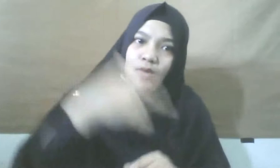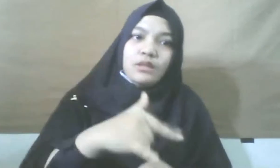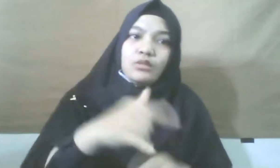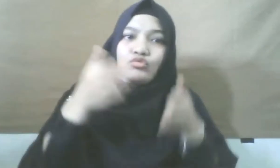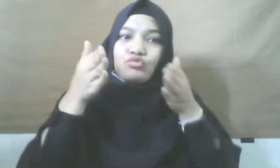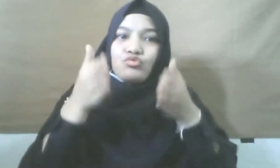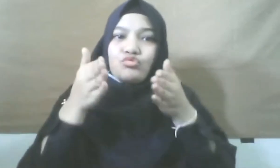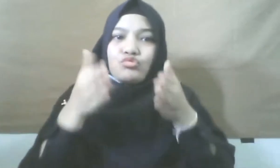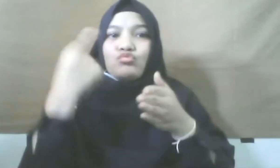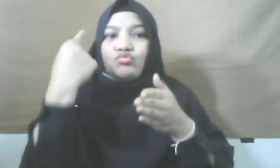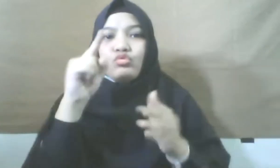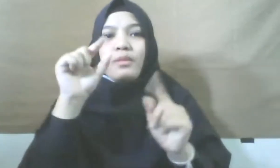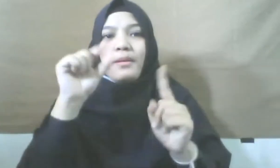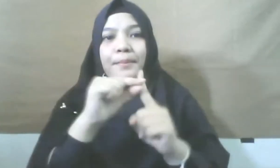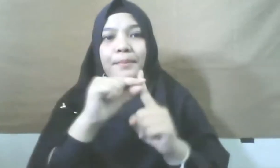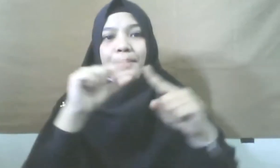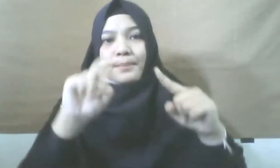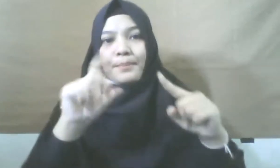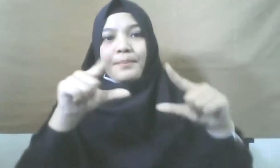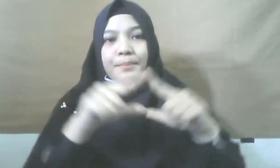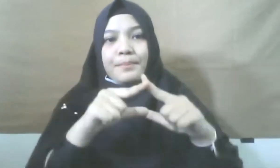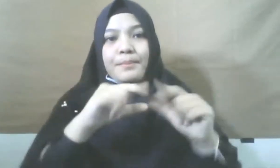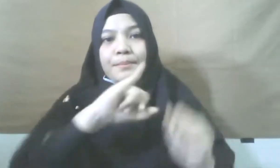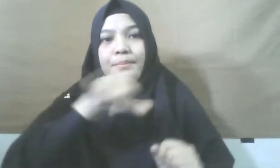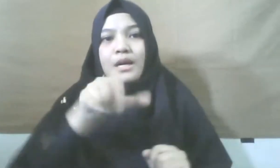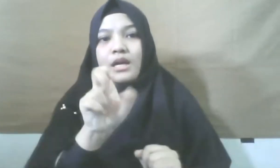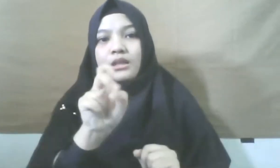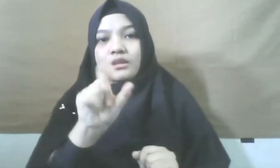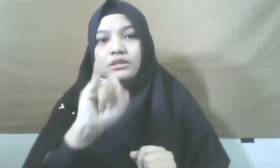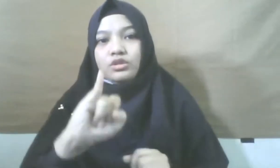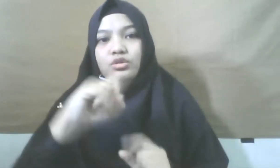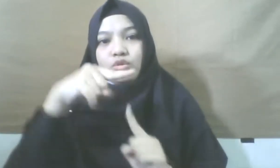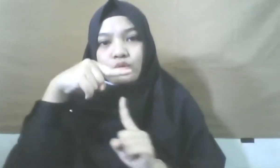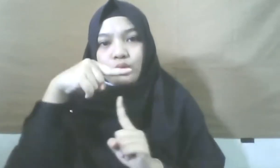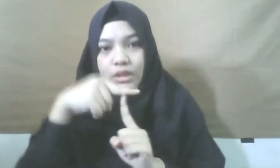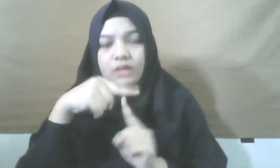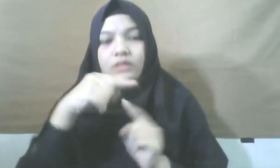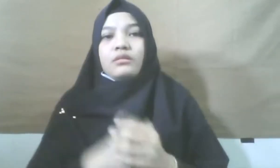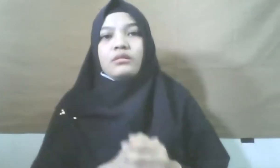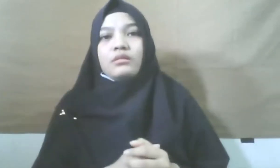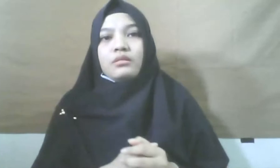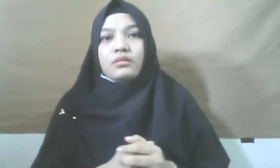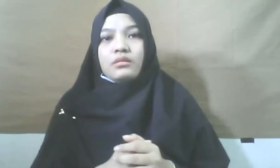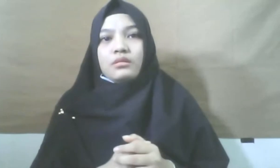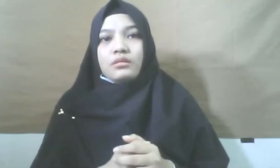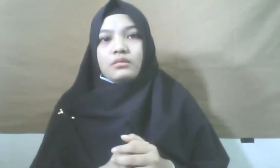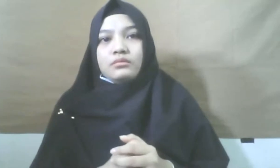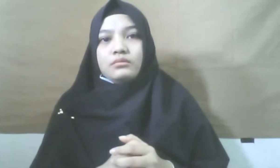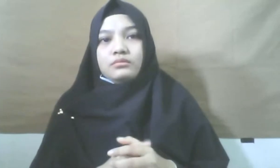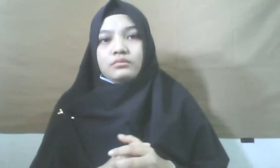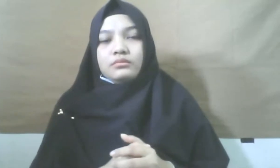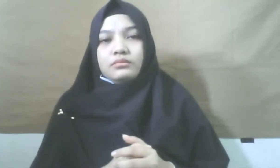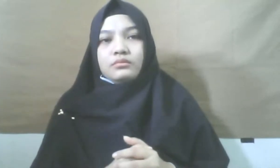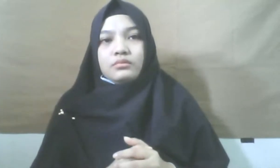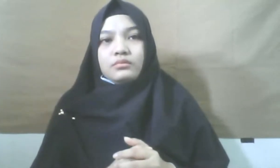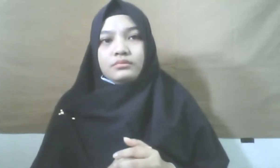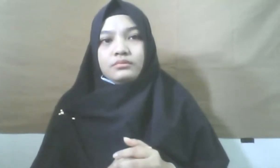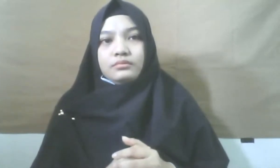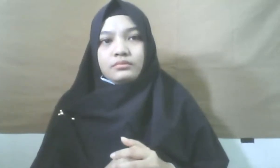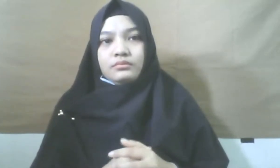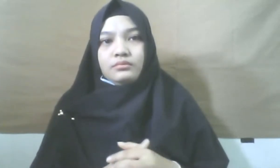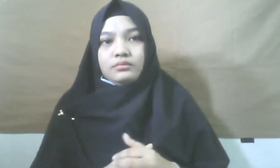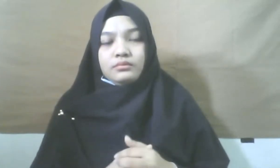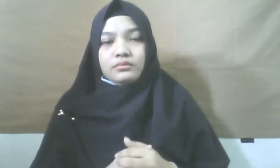the Papua. And about the conflict, Sharyn, you can add it? How the challenging Papua with the conflicts about health? Yeah, I mean,